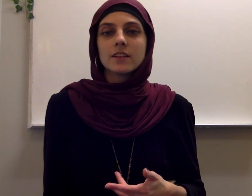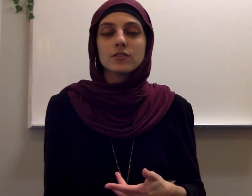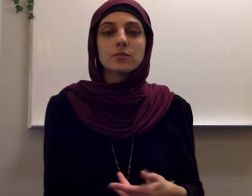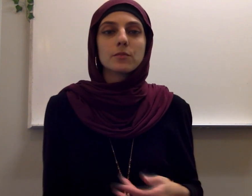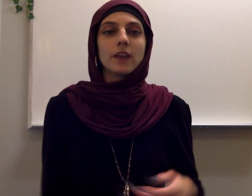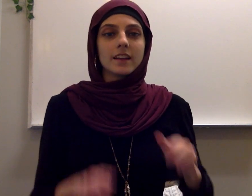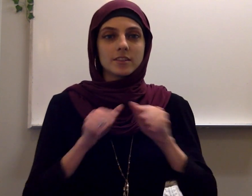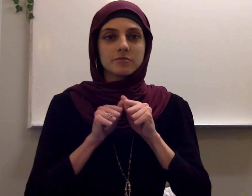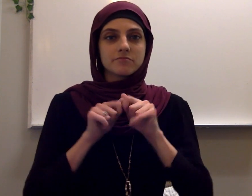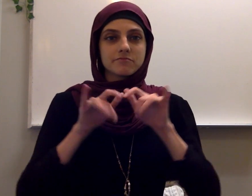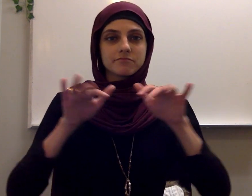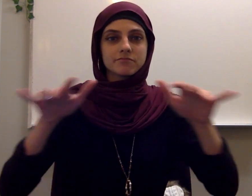Spread.